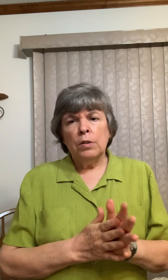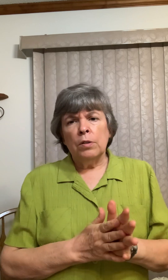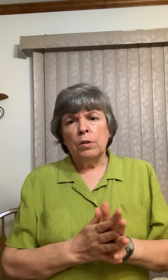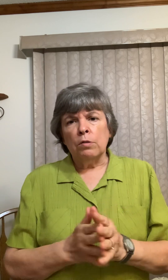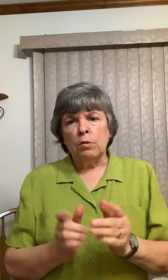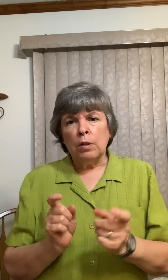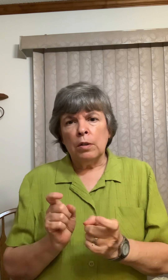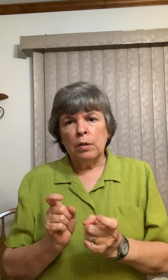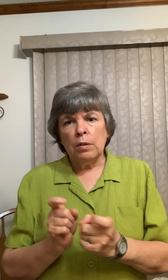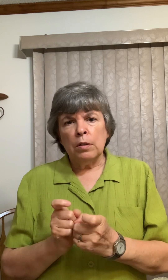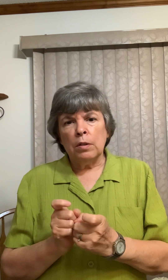So